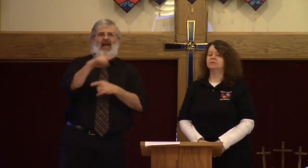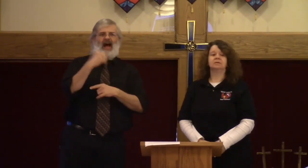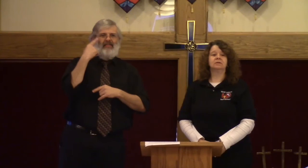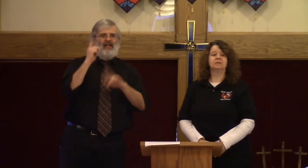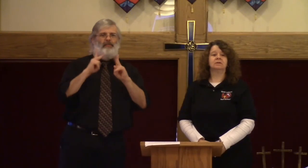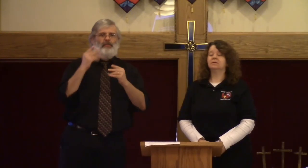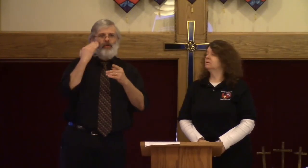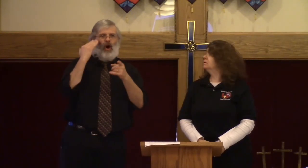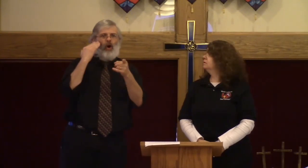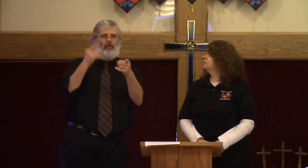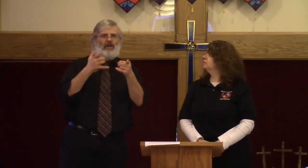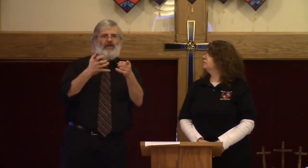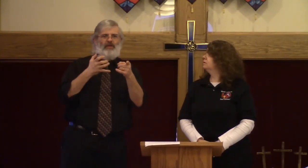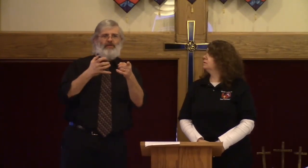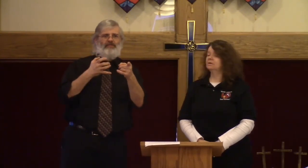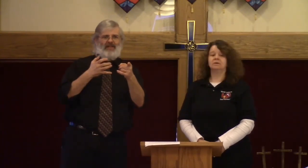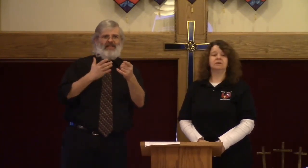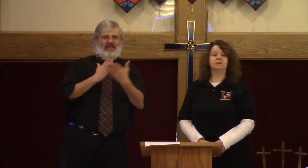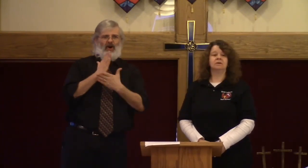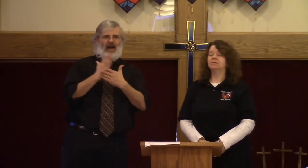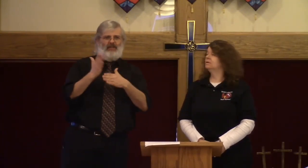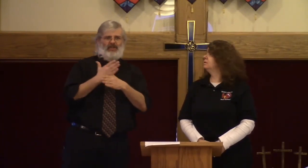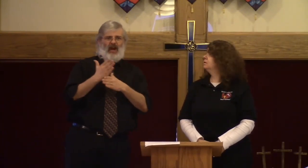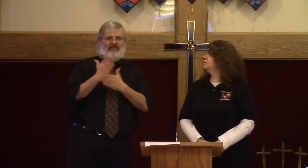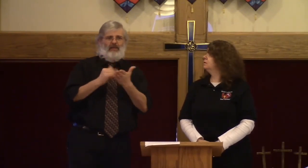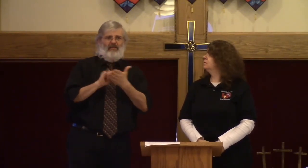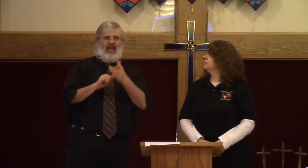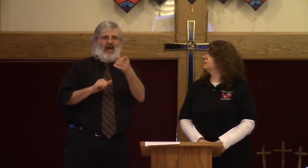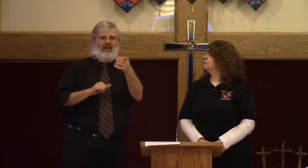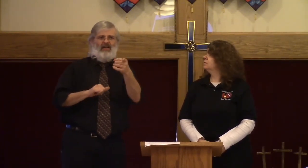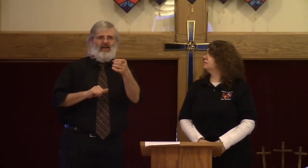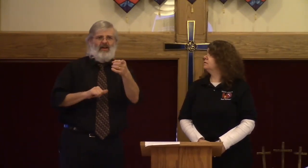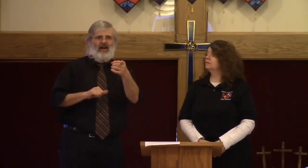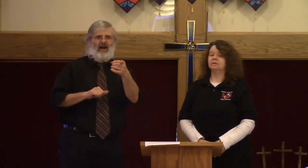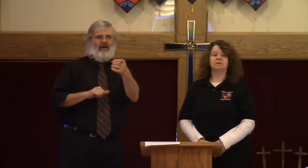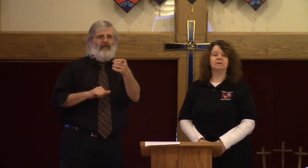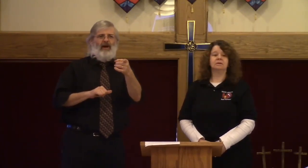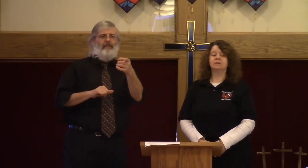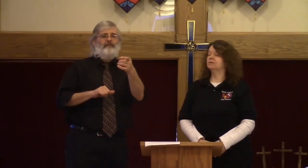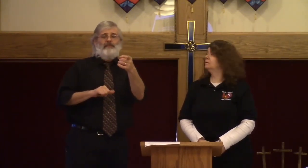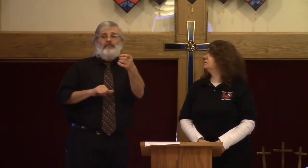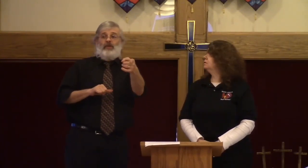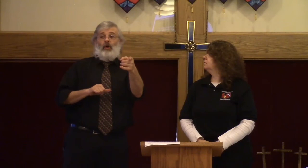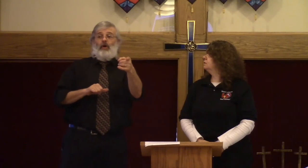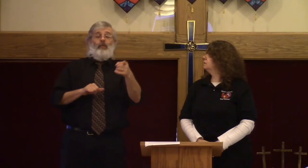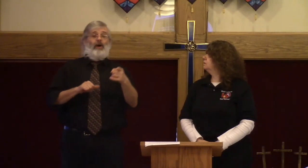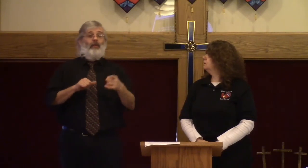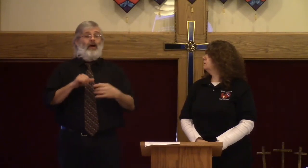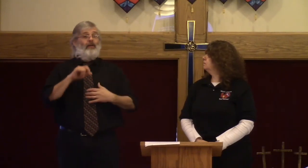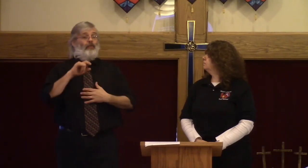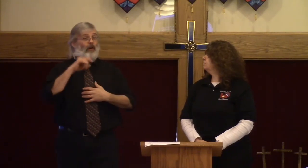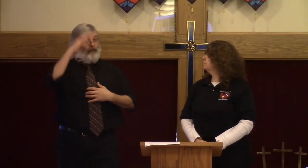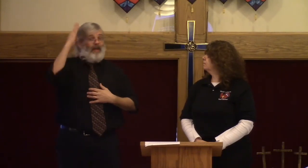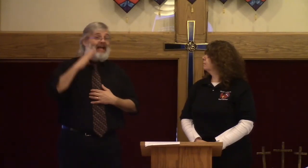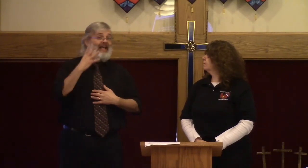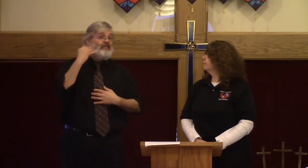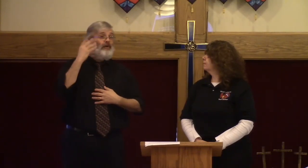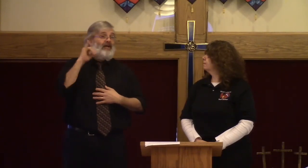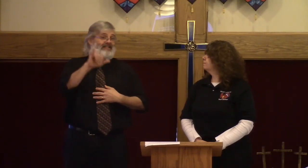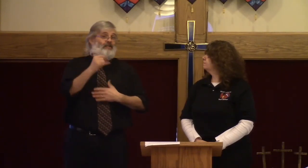I think the people know, but is it all right to share some of that? You know, what Becky experienced this